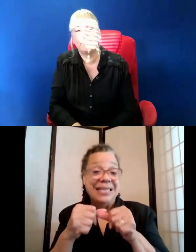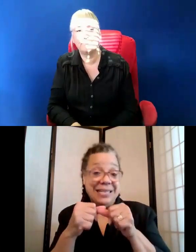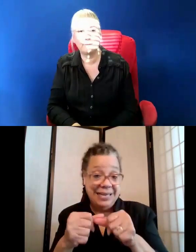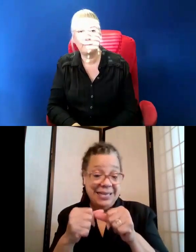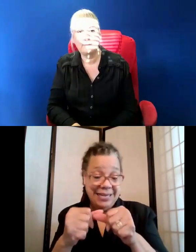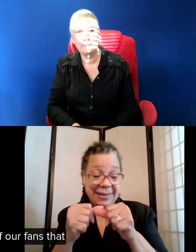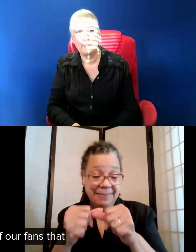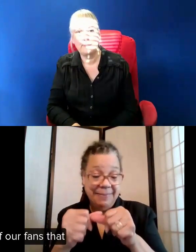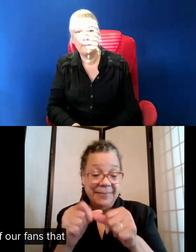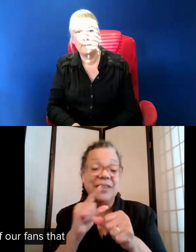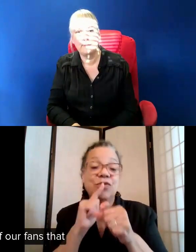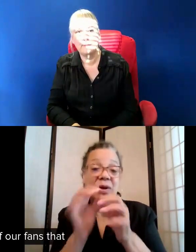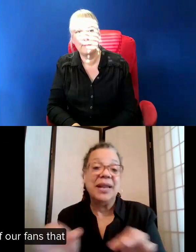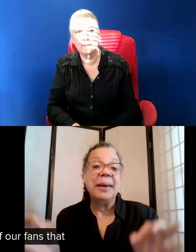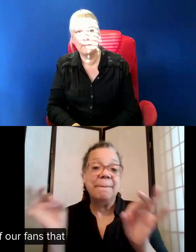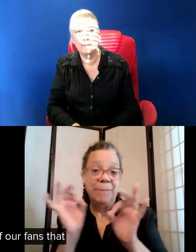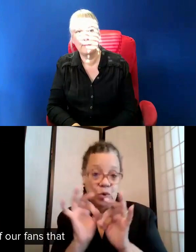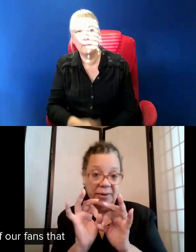I know